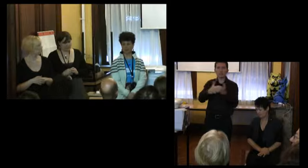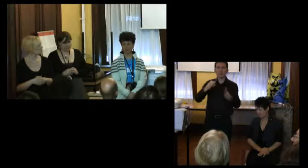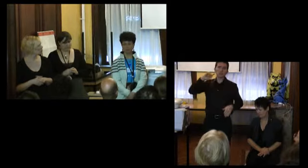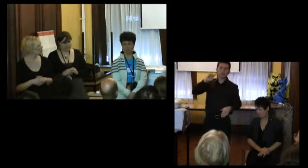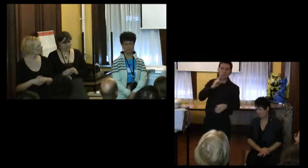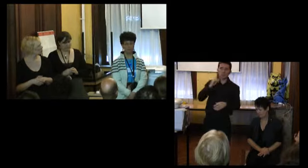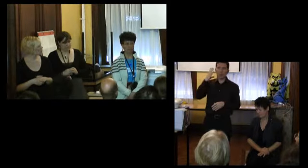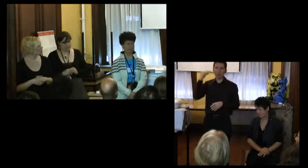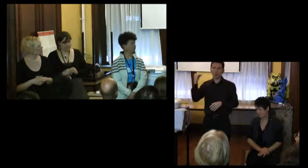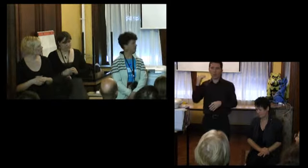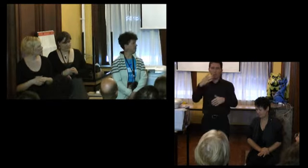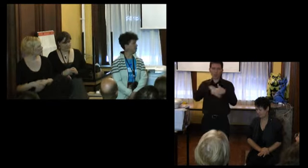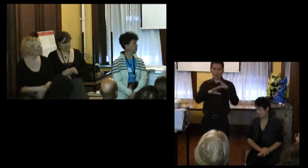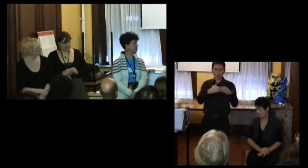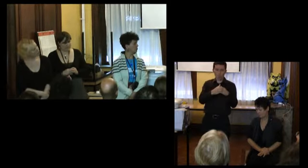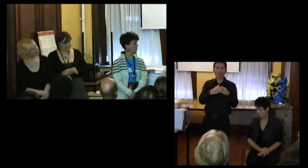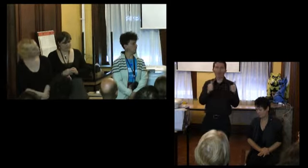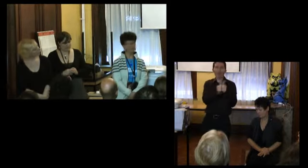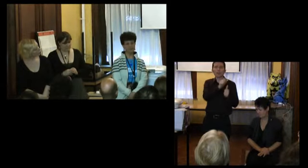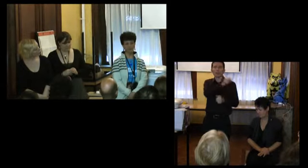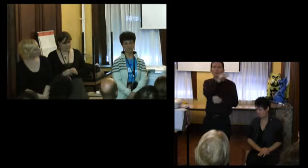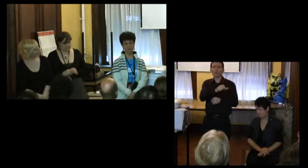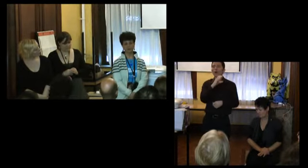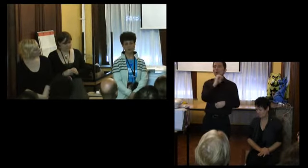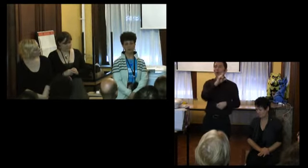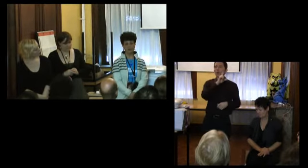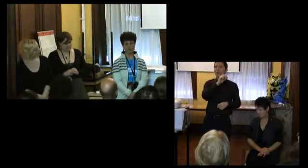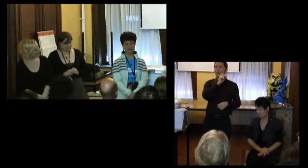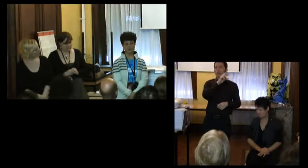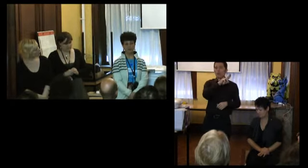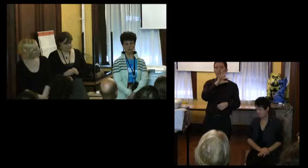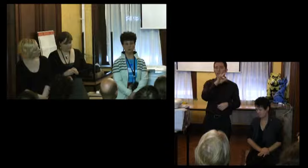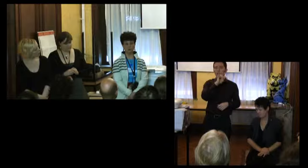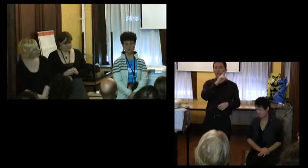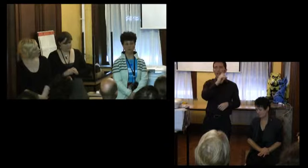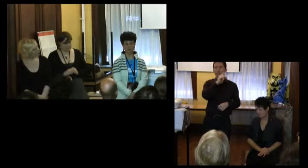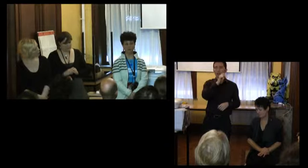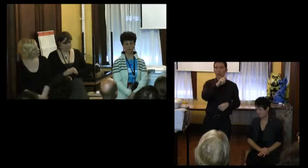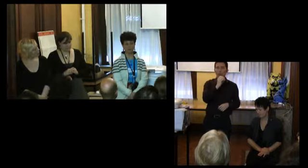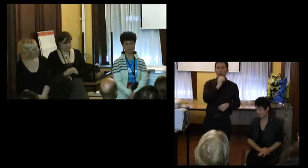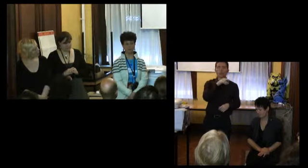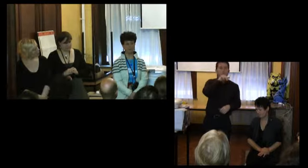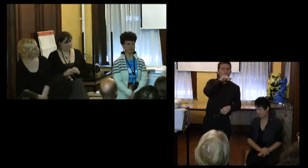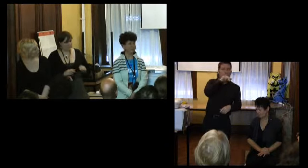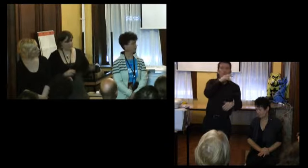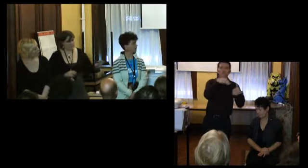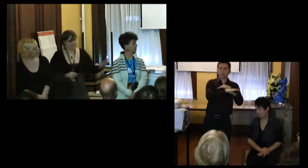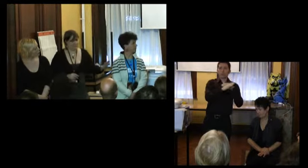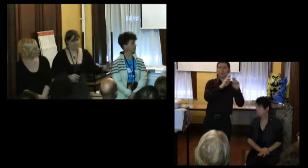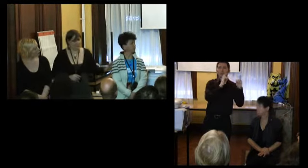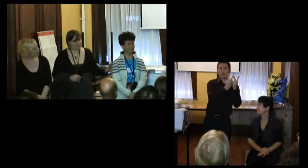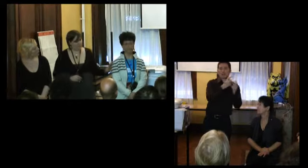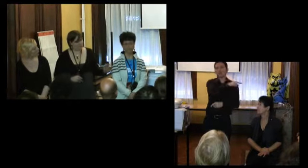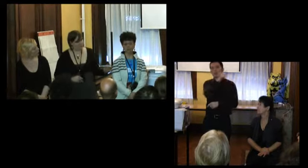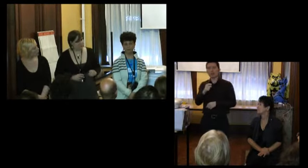avec Olivier Fidel-Go à la Cité des Sciences et Nasrocha au Musée des Arts et Métiers.